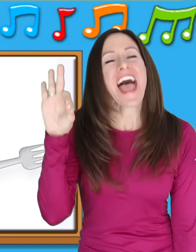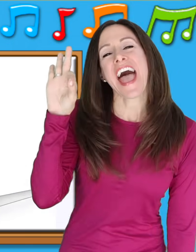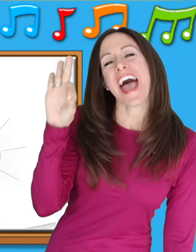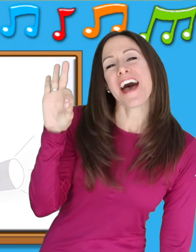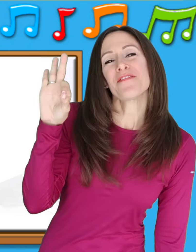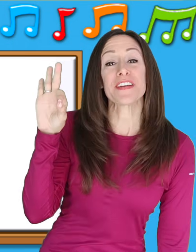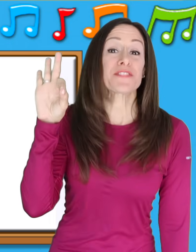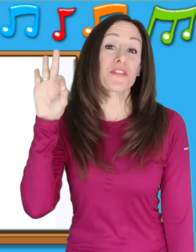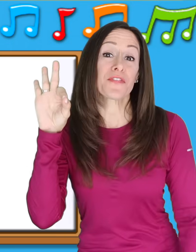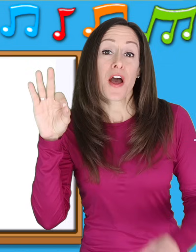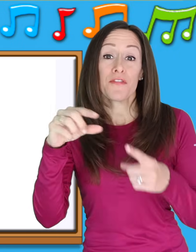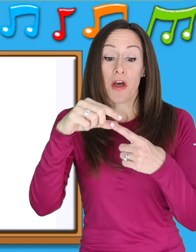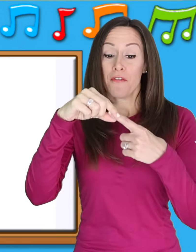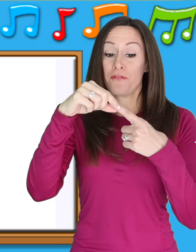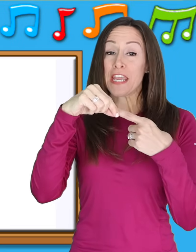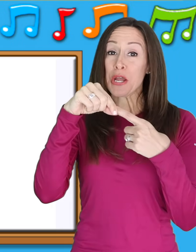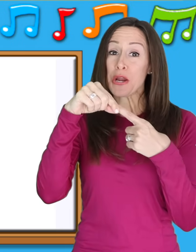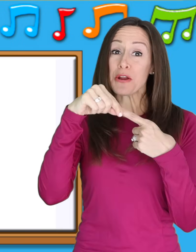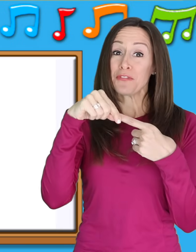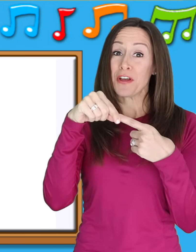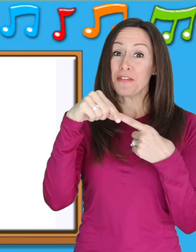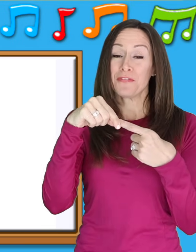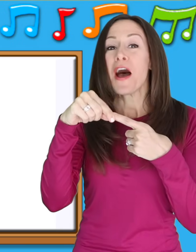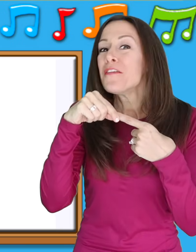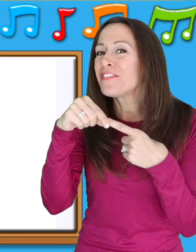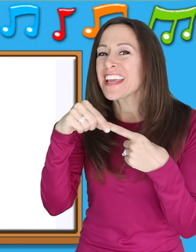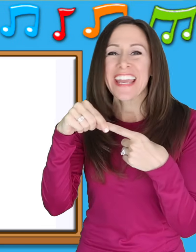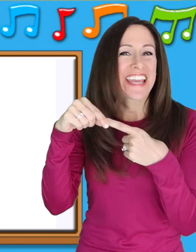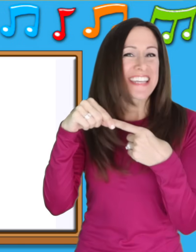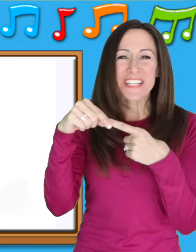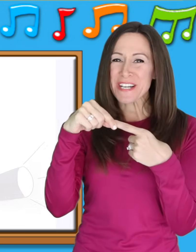F is for f-f-f-finger, f-f-finger